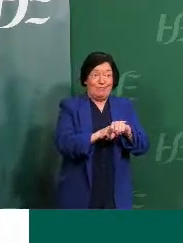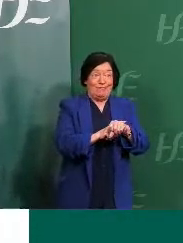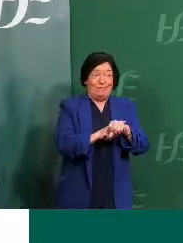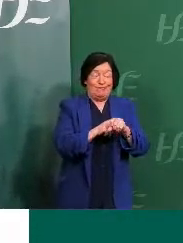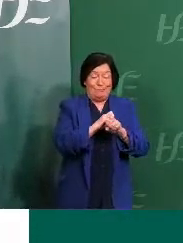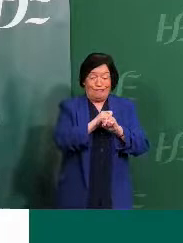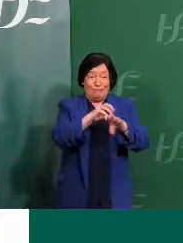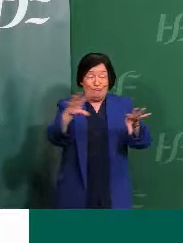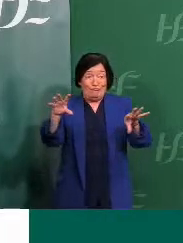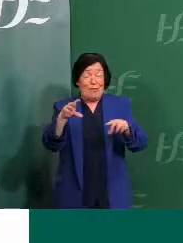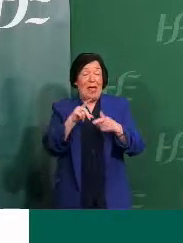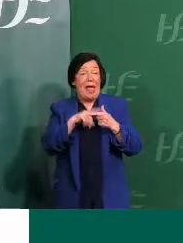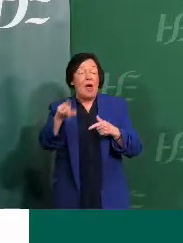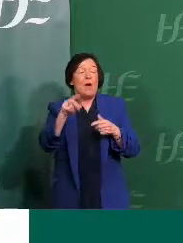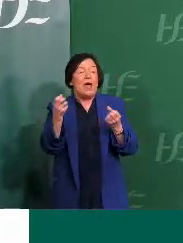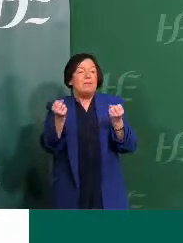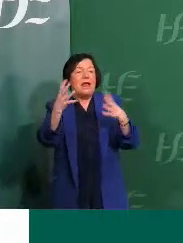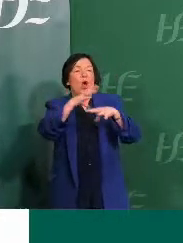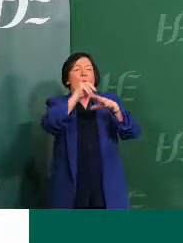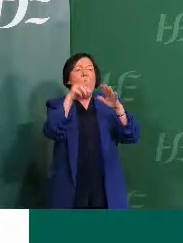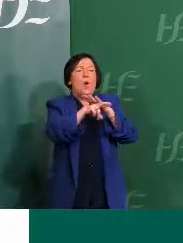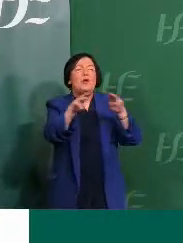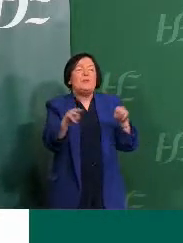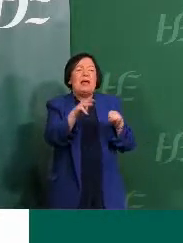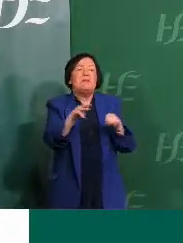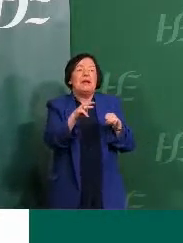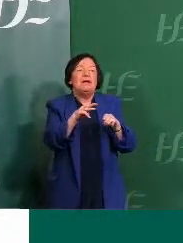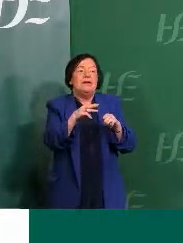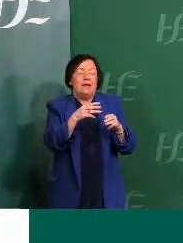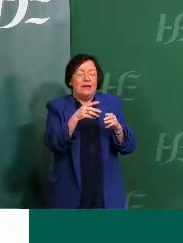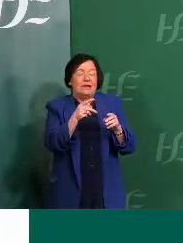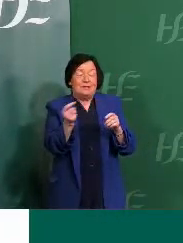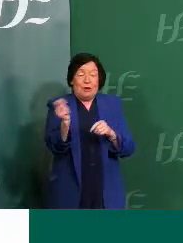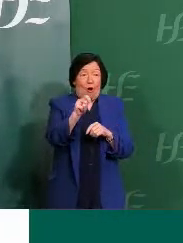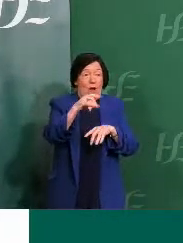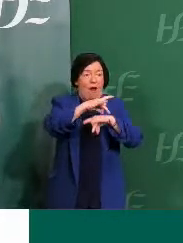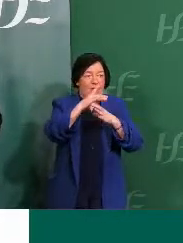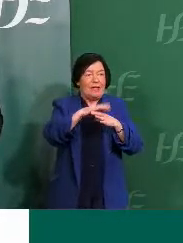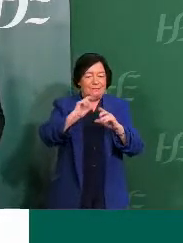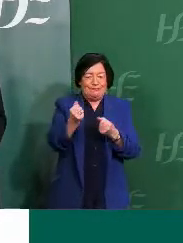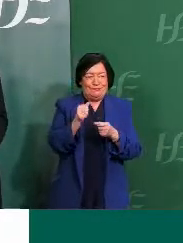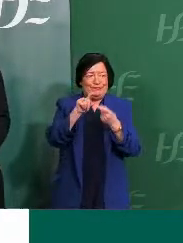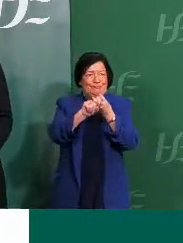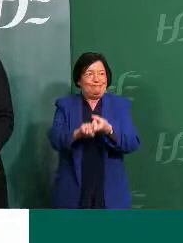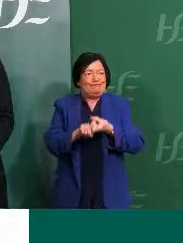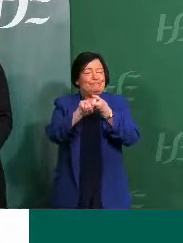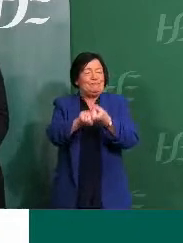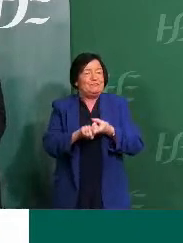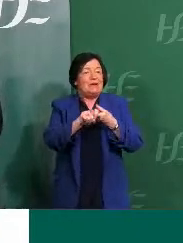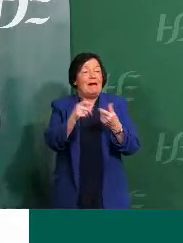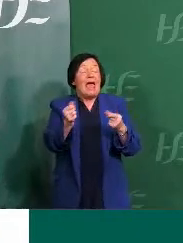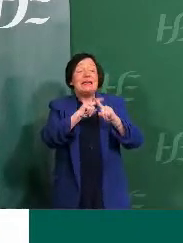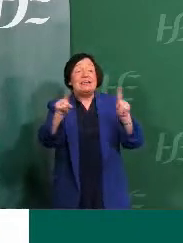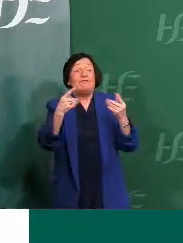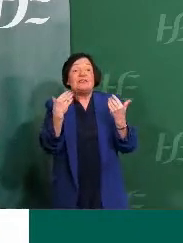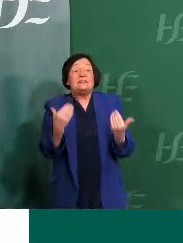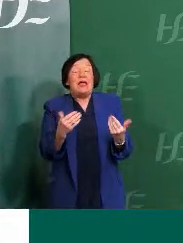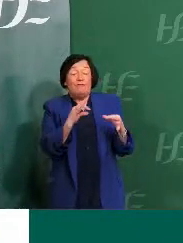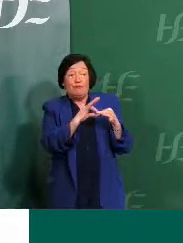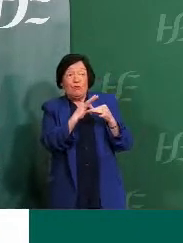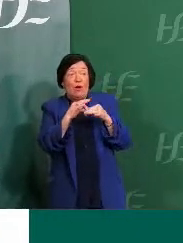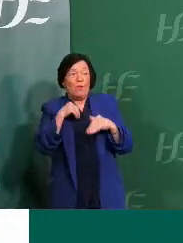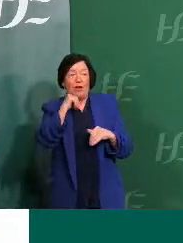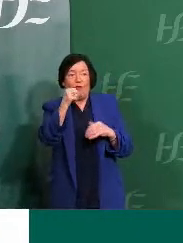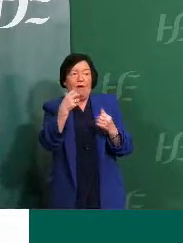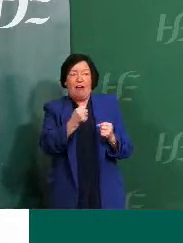season, and we had many older people being presented to hospital and being admitted. So any difference here really relates to the fact that we